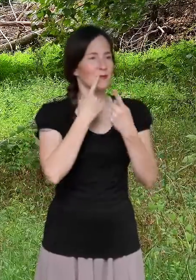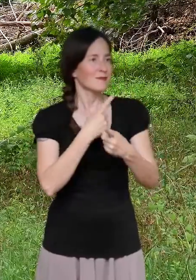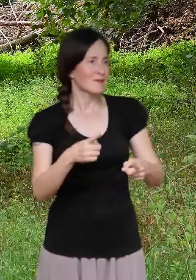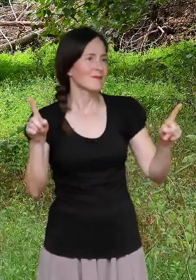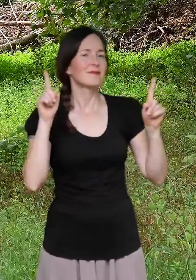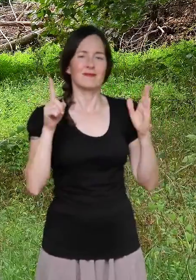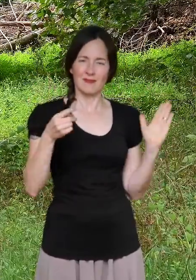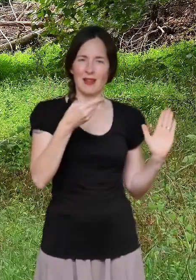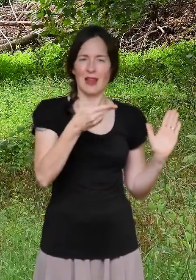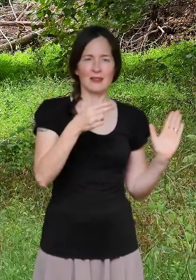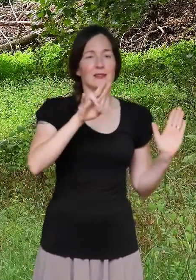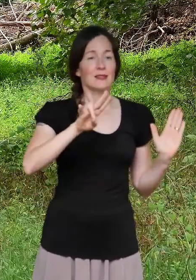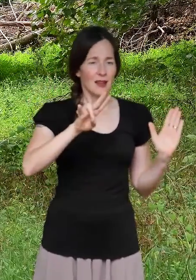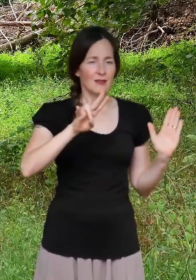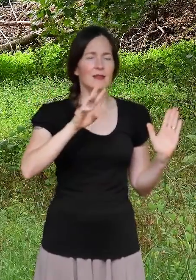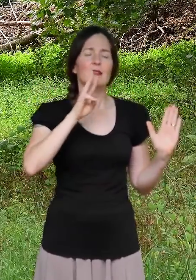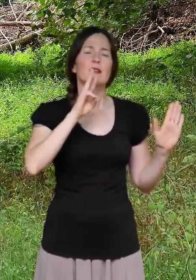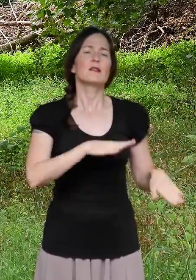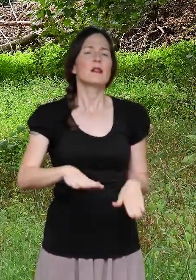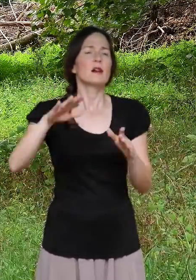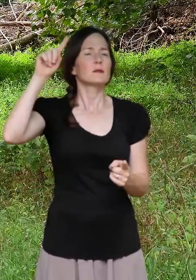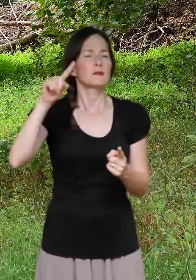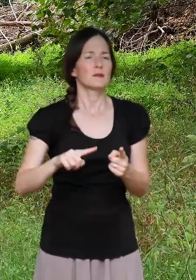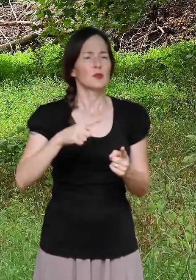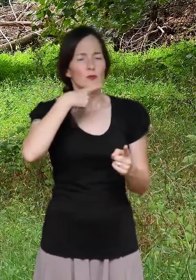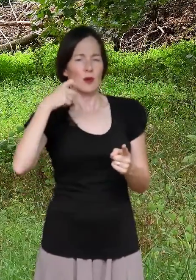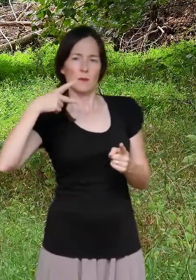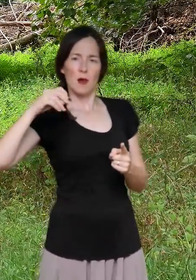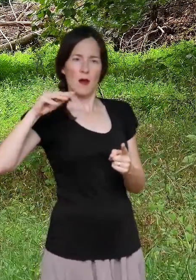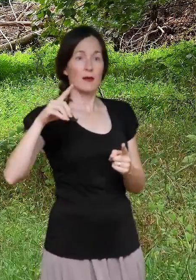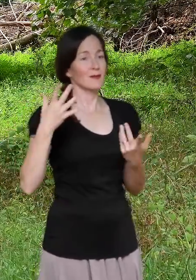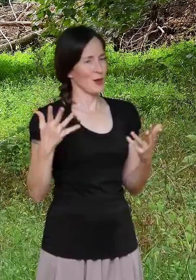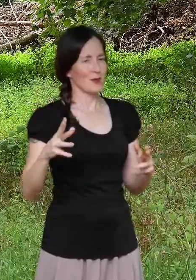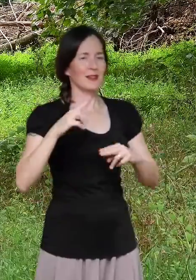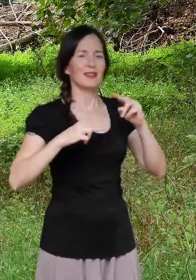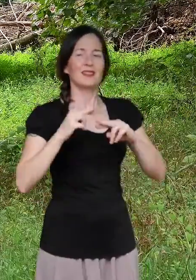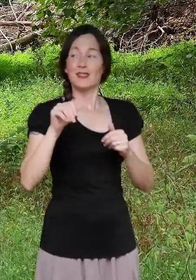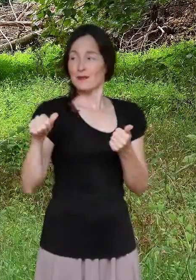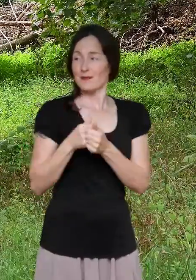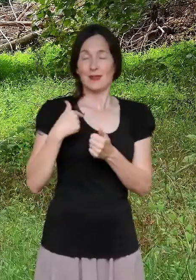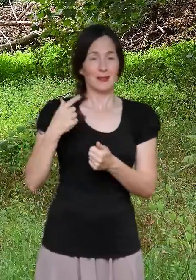flood mitigation pond, which is already under construction behind me.